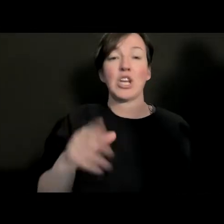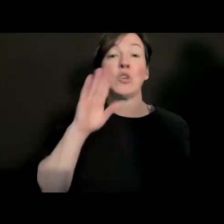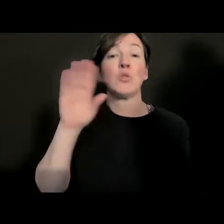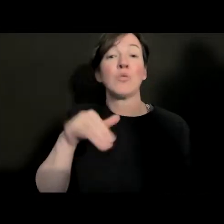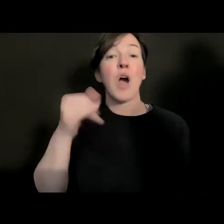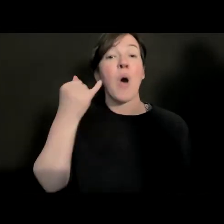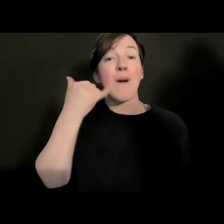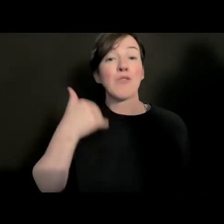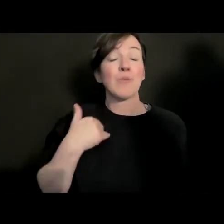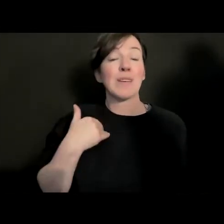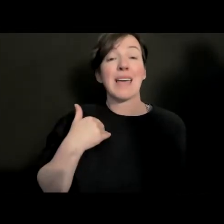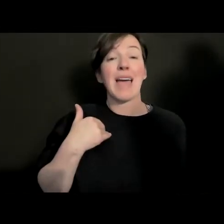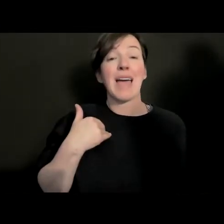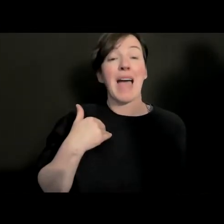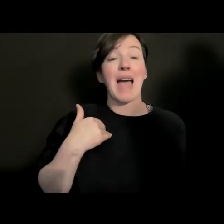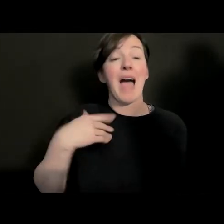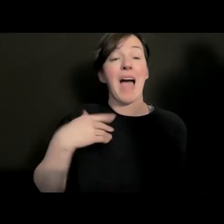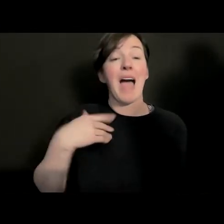had a